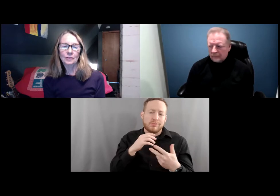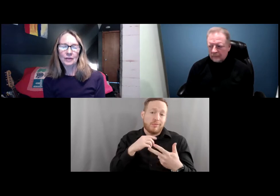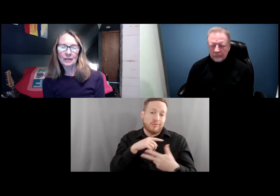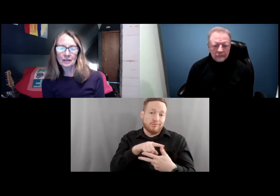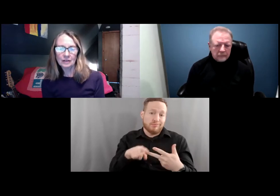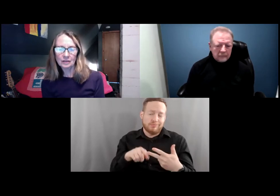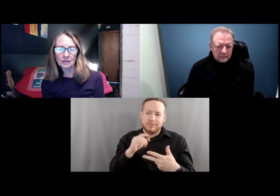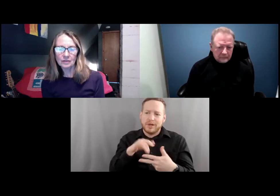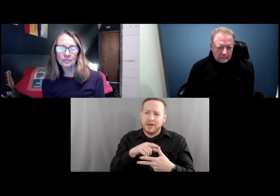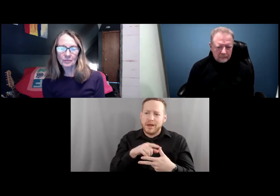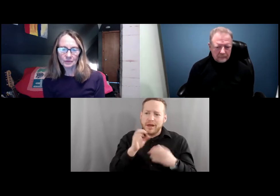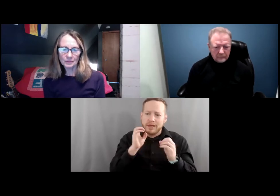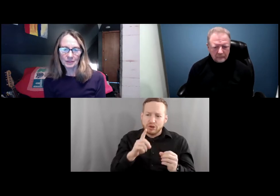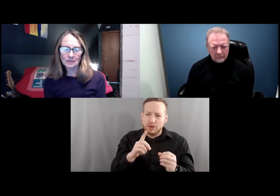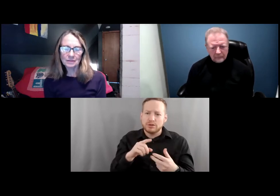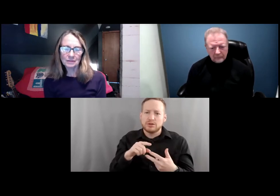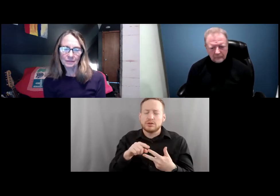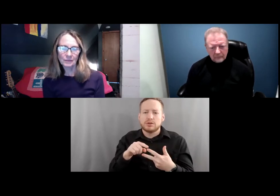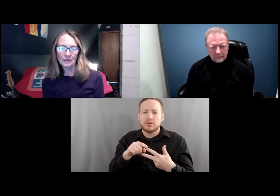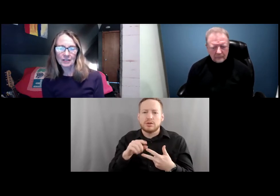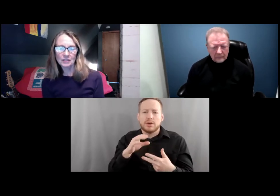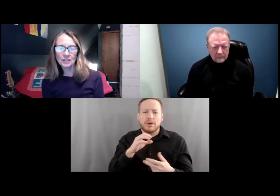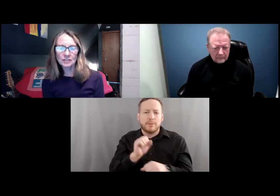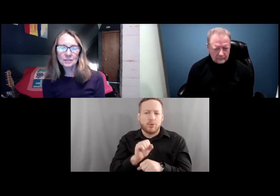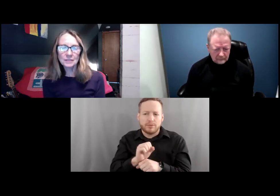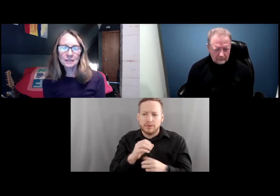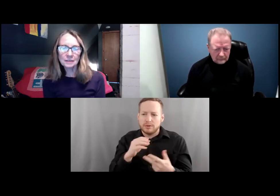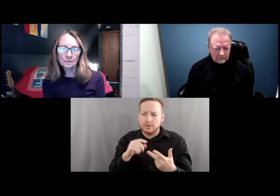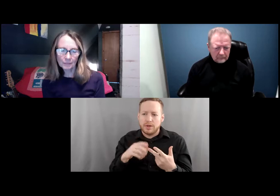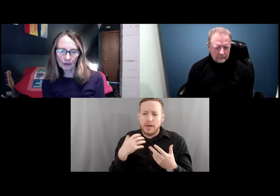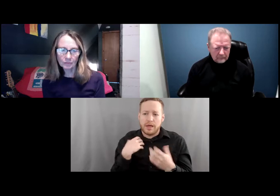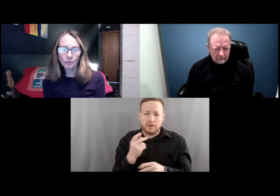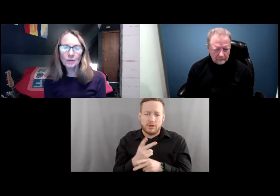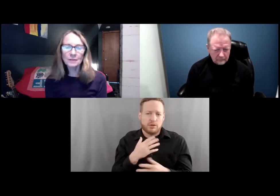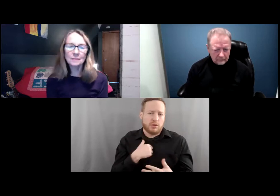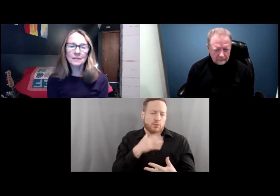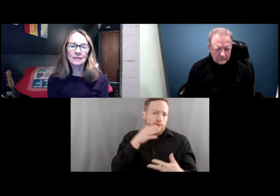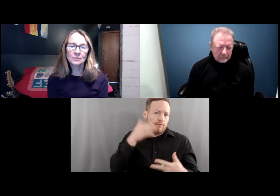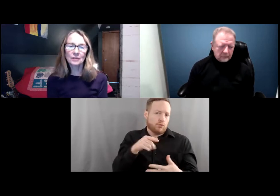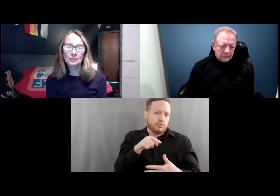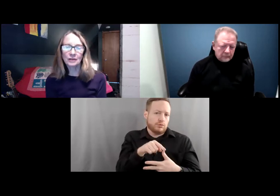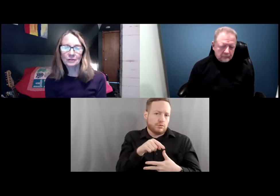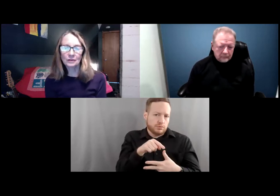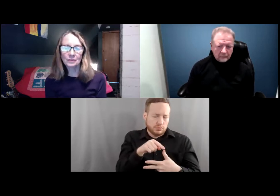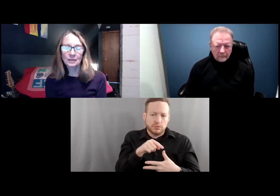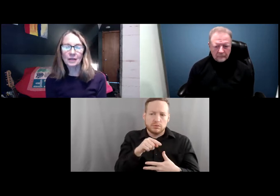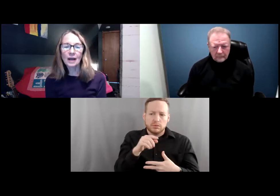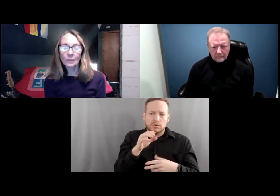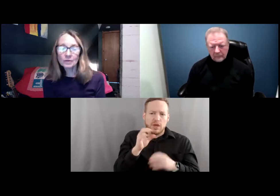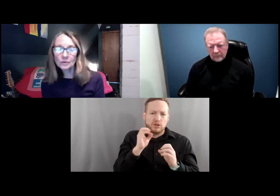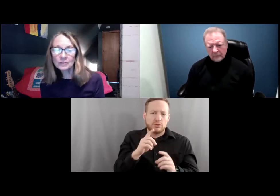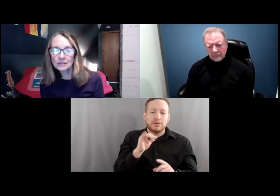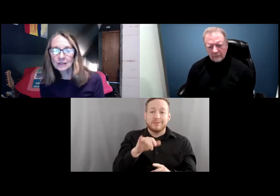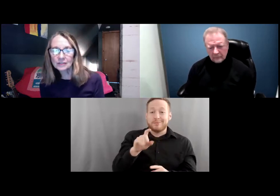We'll go ahead and hear from those committees. We have the Education Committee, our Employment Committee, as well as our Healthcare Committee. I